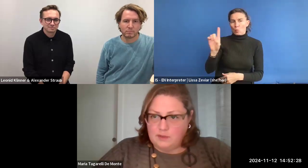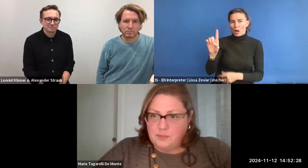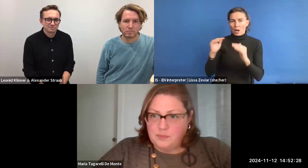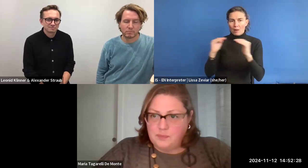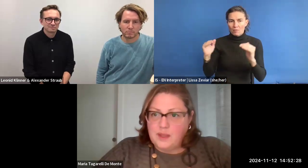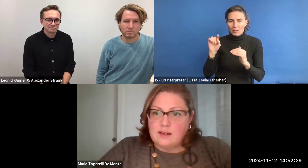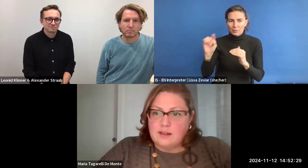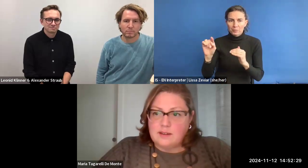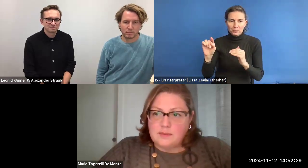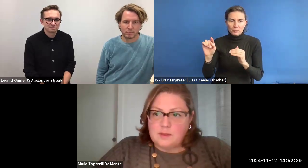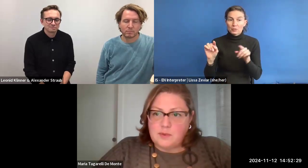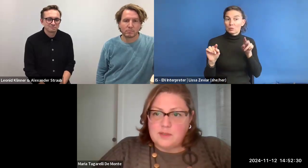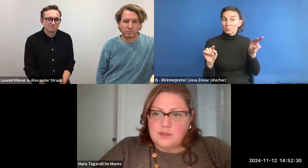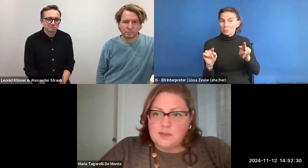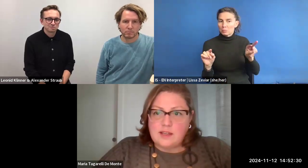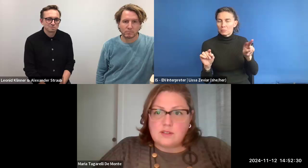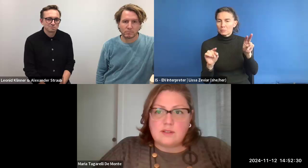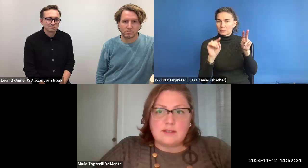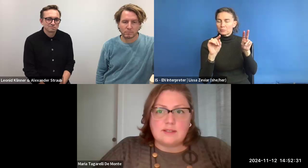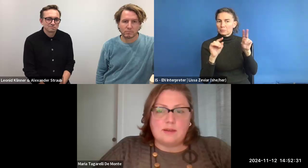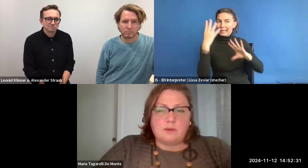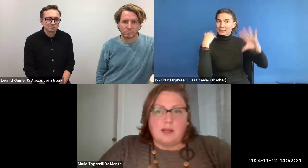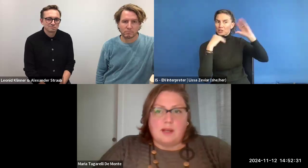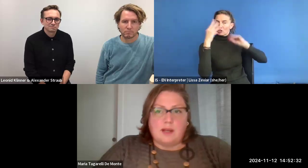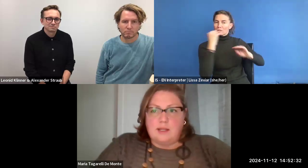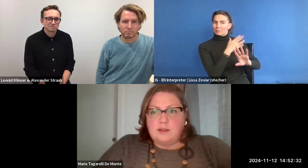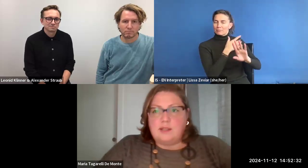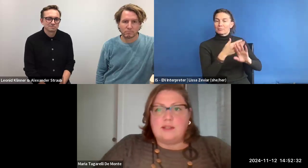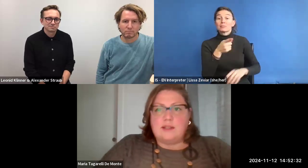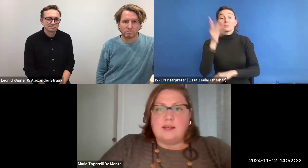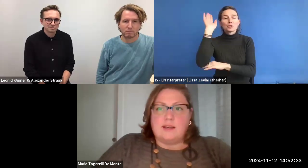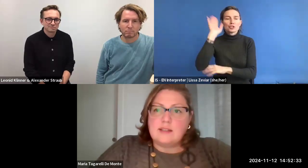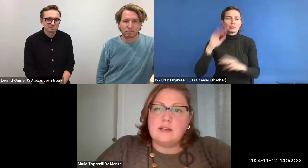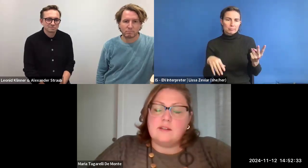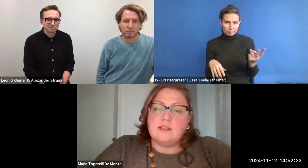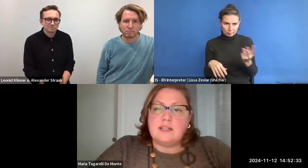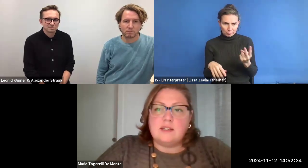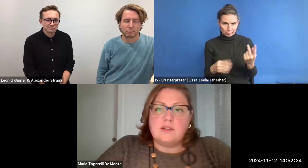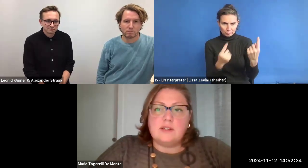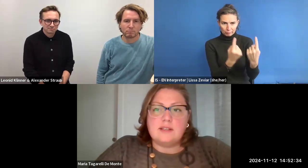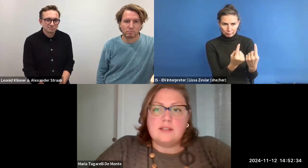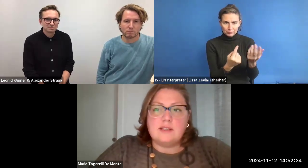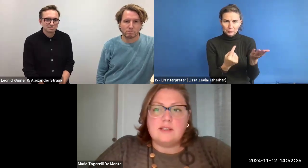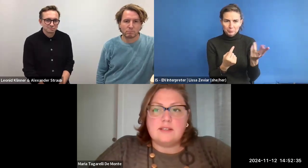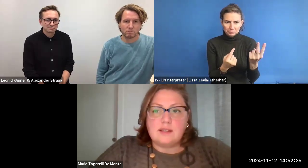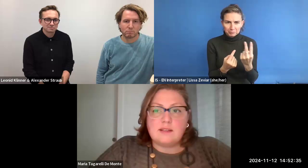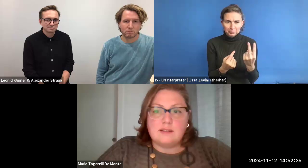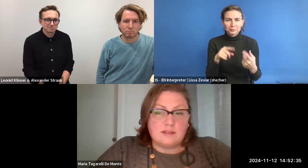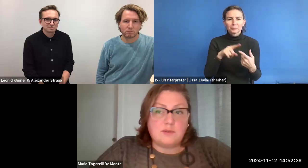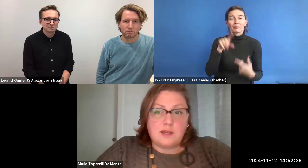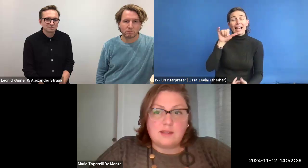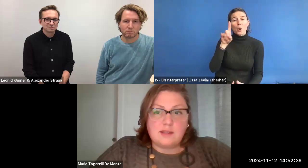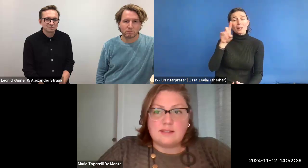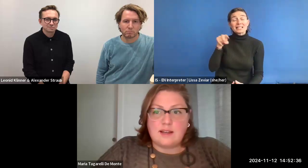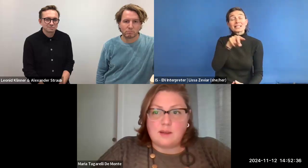a B1 level. The presentation will be held by Leonid and Alexander. Leonid Kleiner is